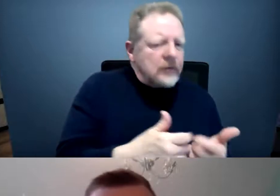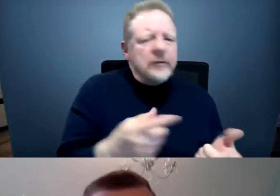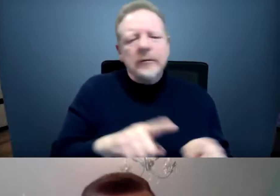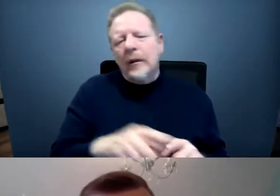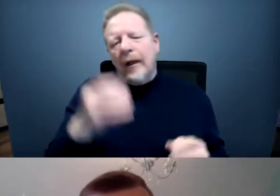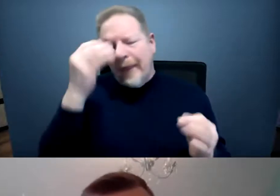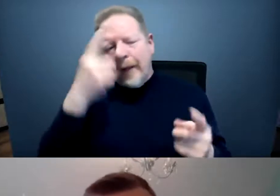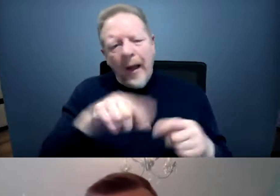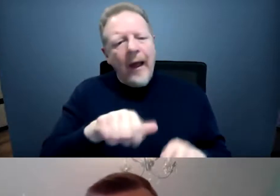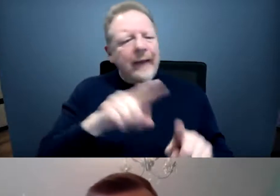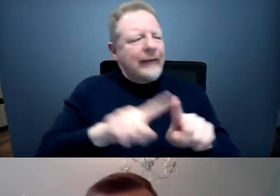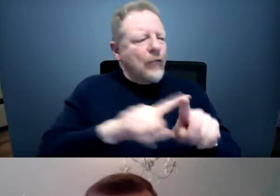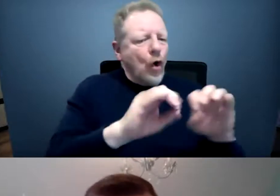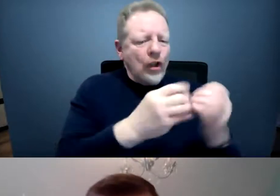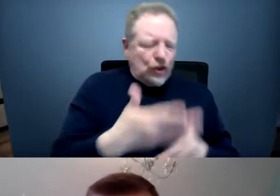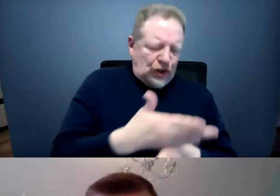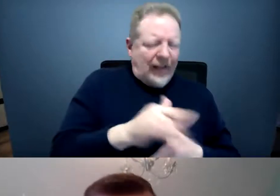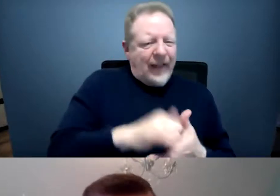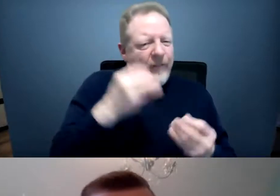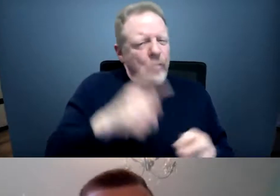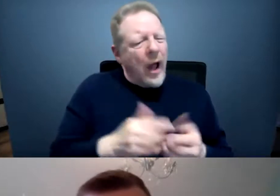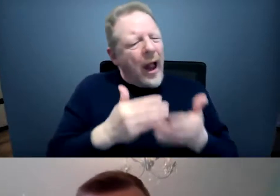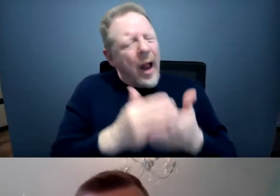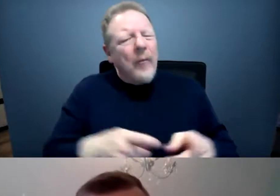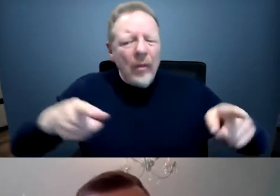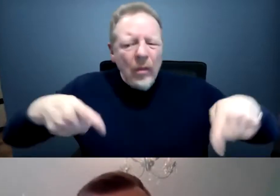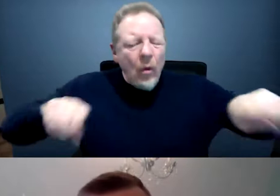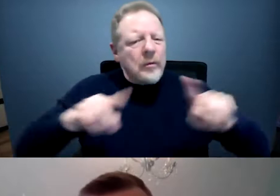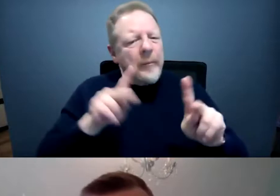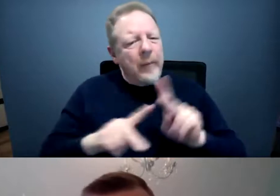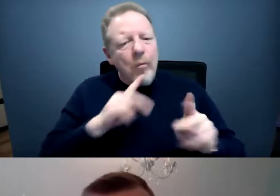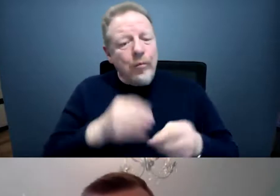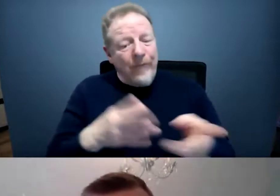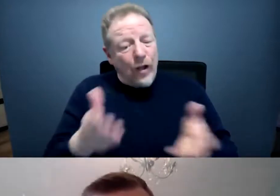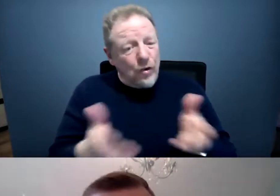other organizations to really help with the family education piece.